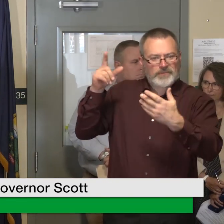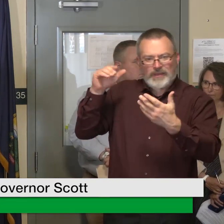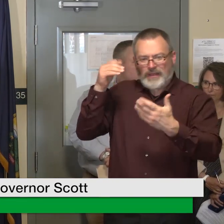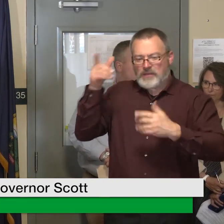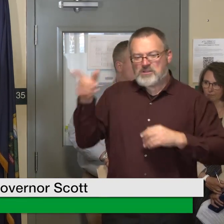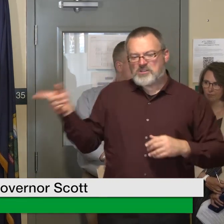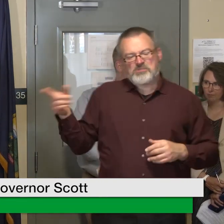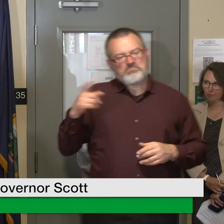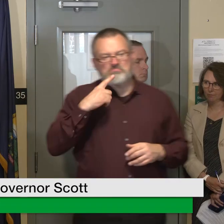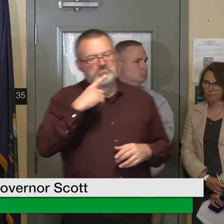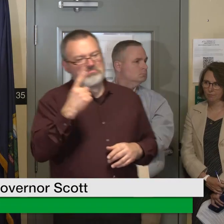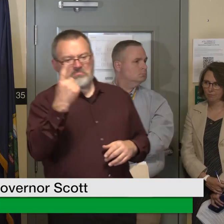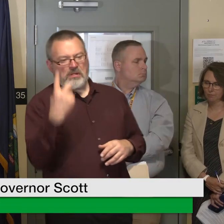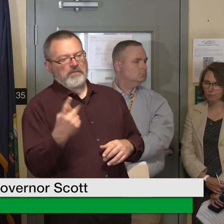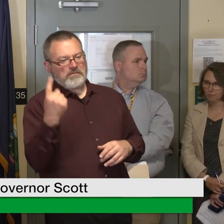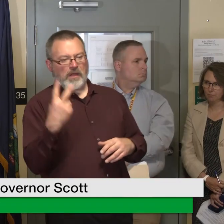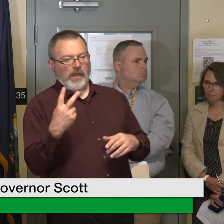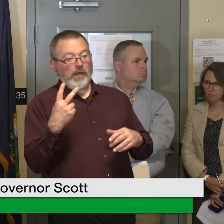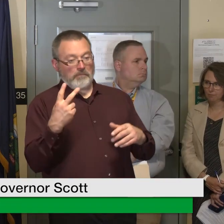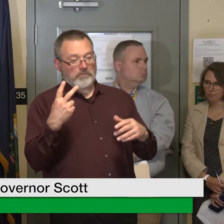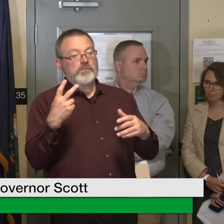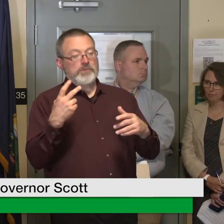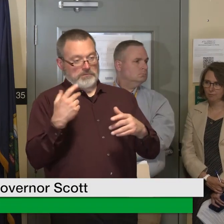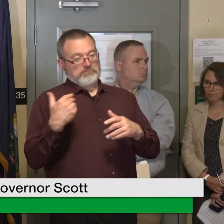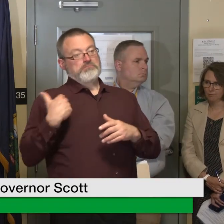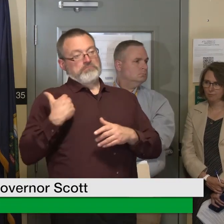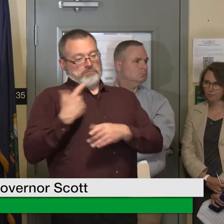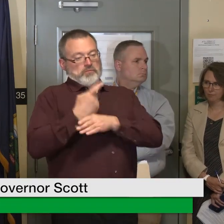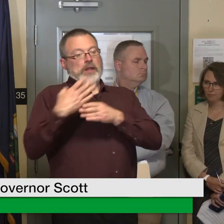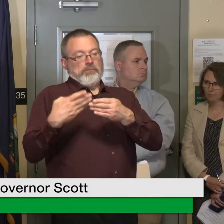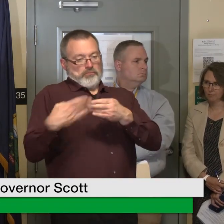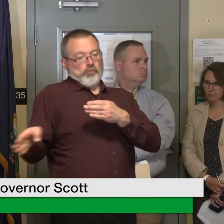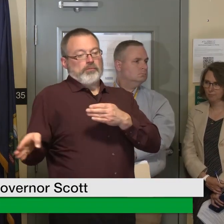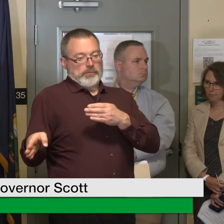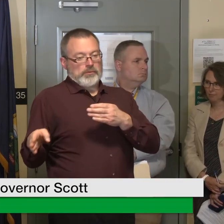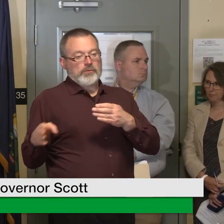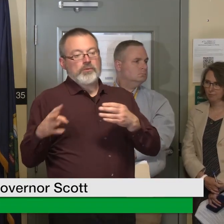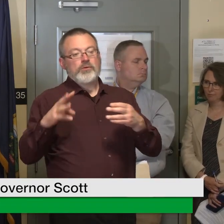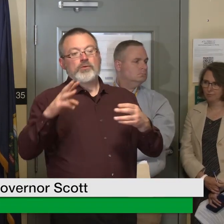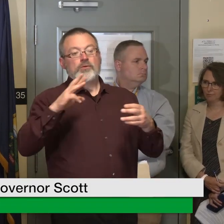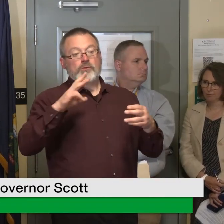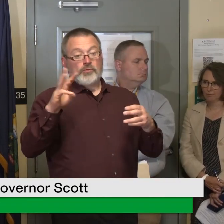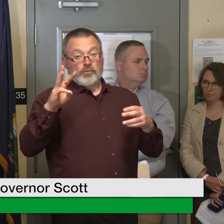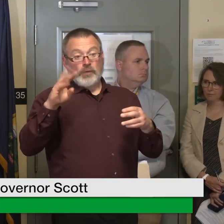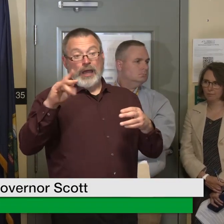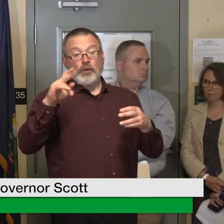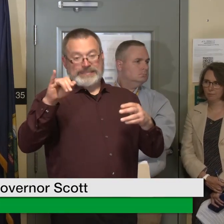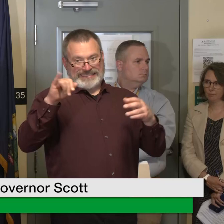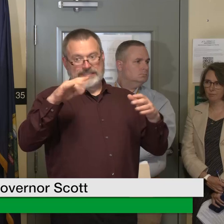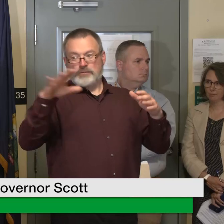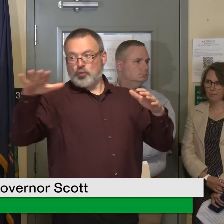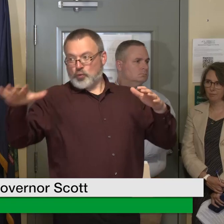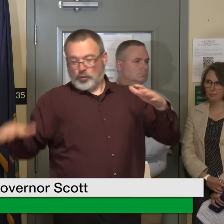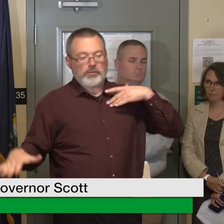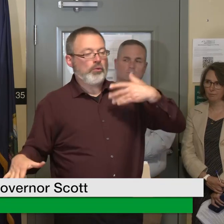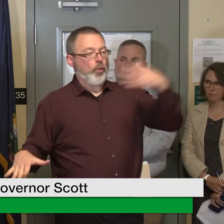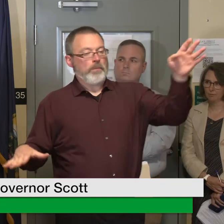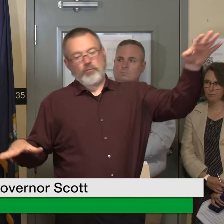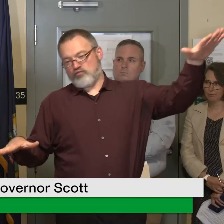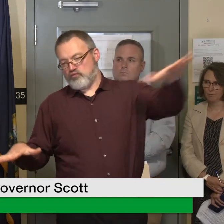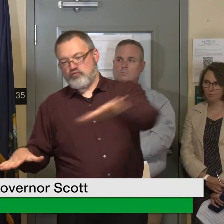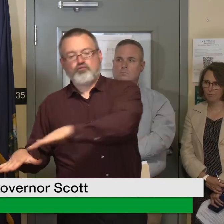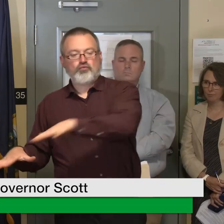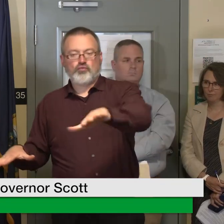gates have reopened over the weekend as water levels in the Winooski River dropped and are starting to go back down.